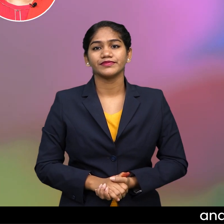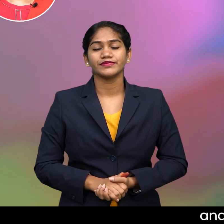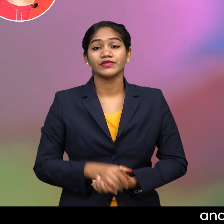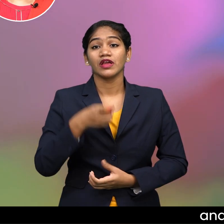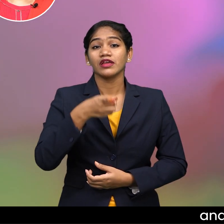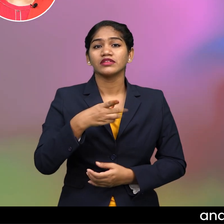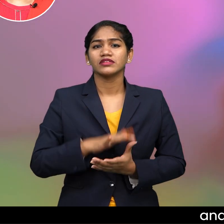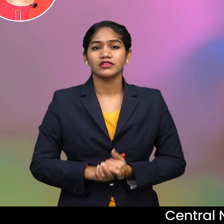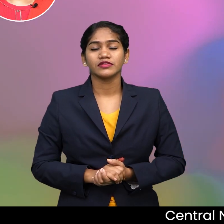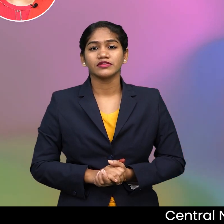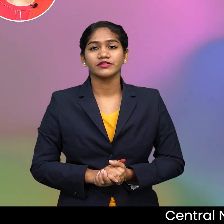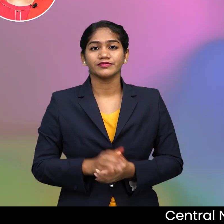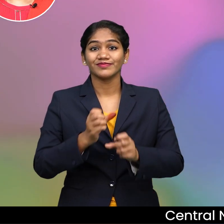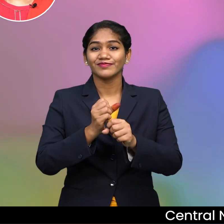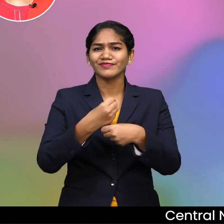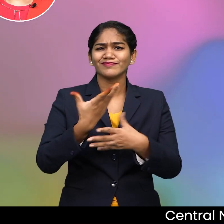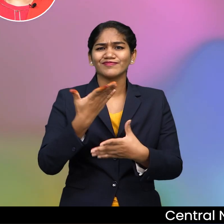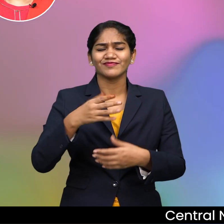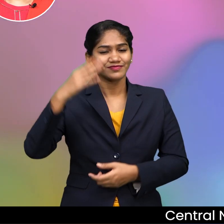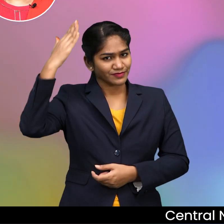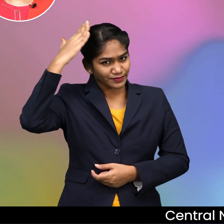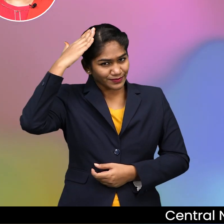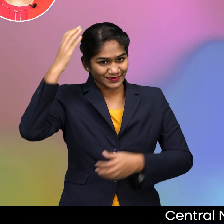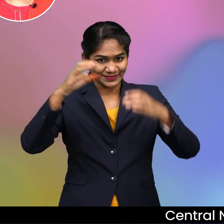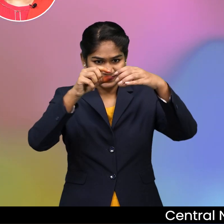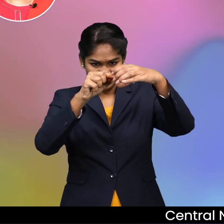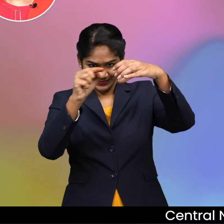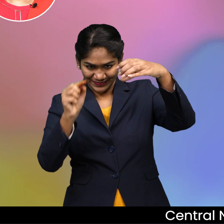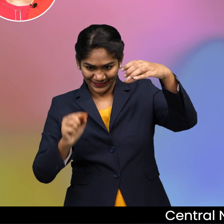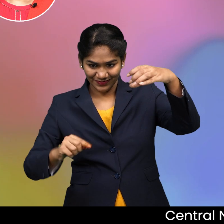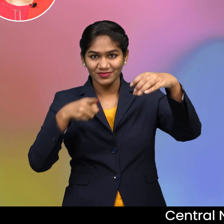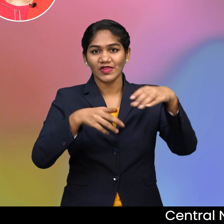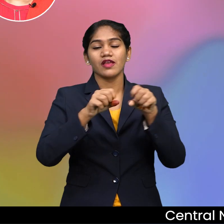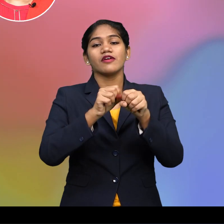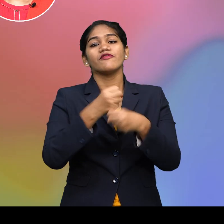and they form central nervous system,